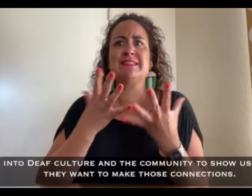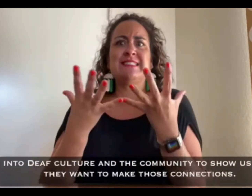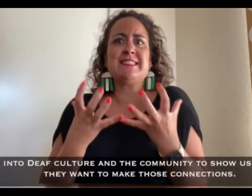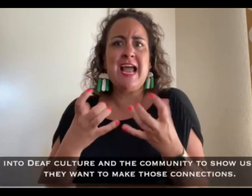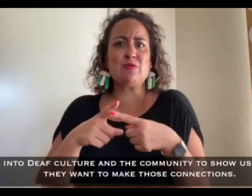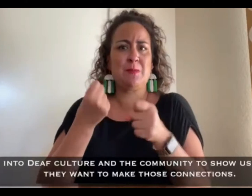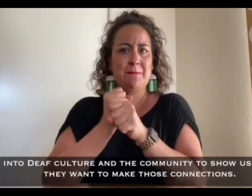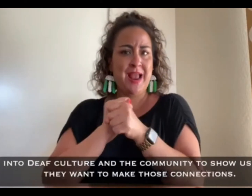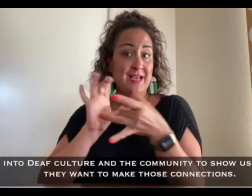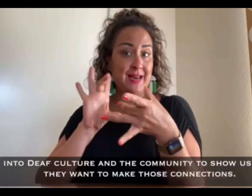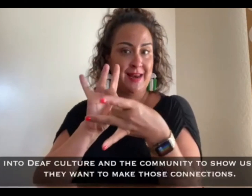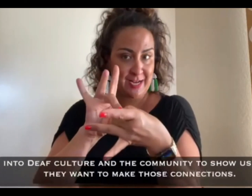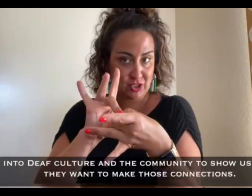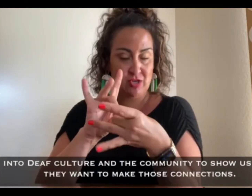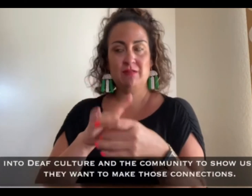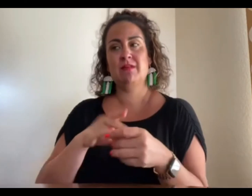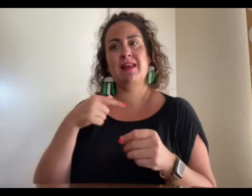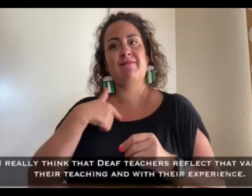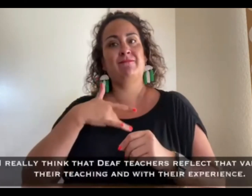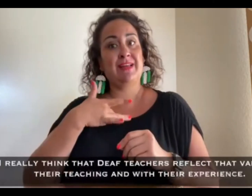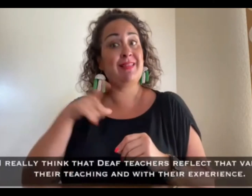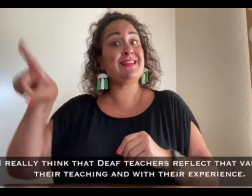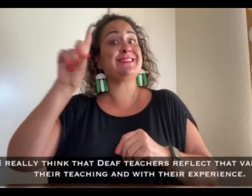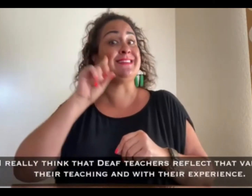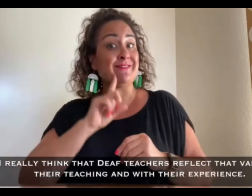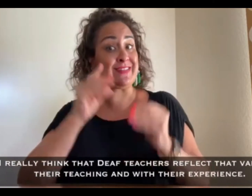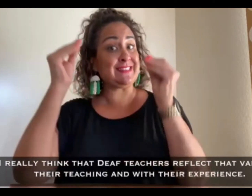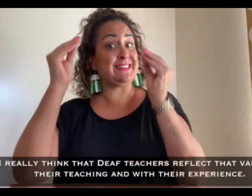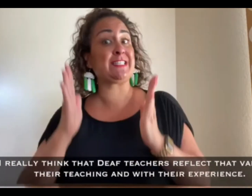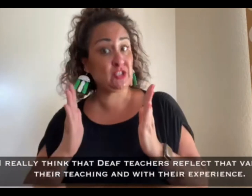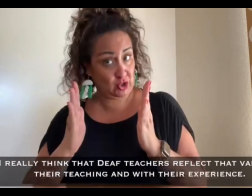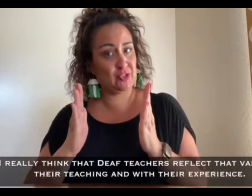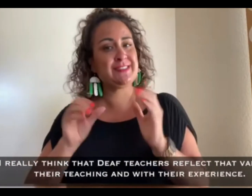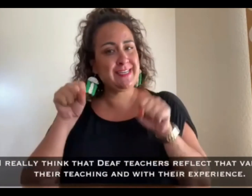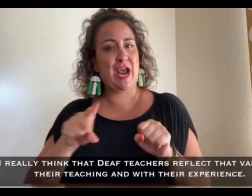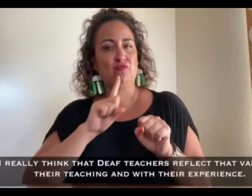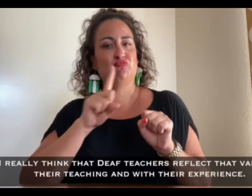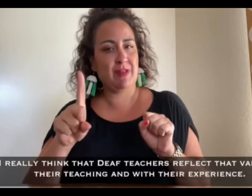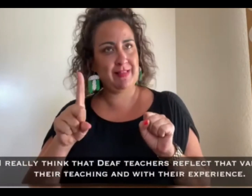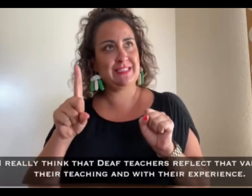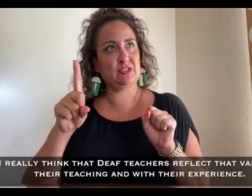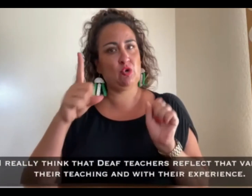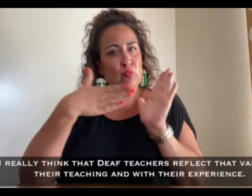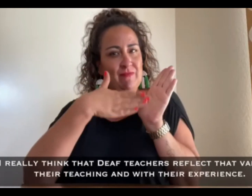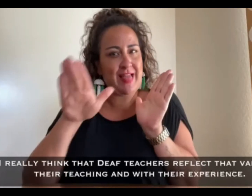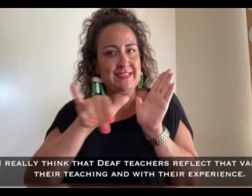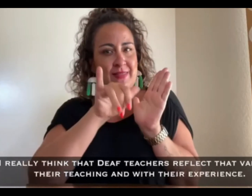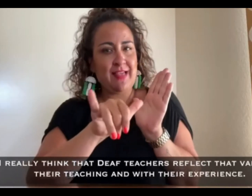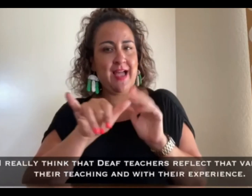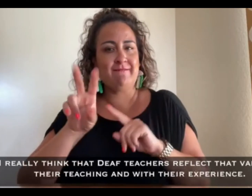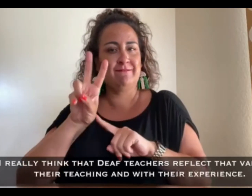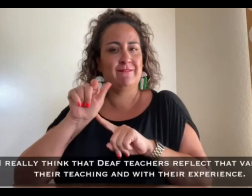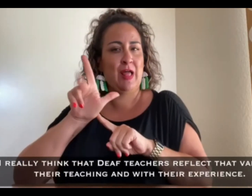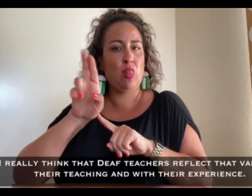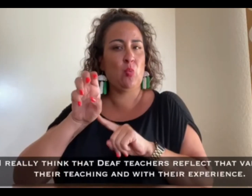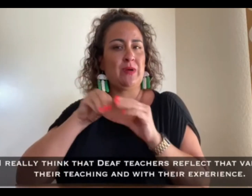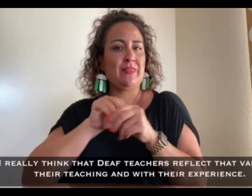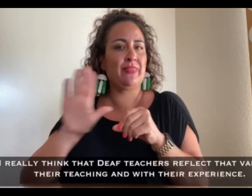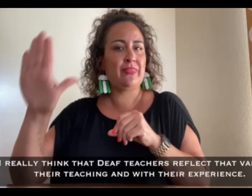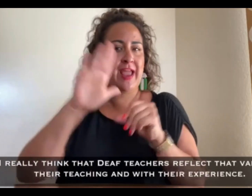those connections. And I really think that deaf teachers reflect that value in their teaching with their experience.